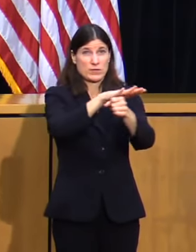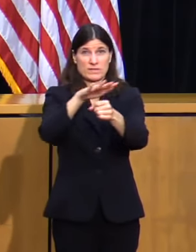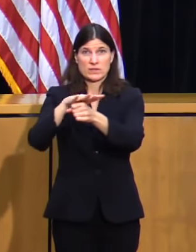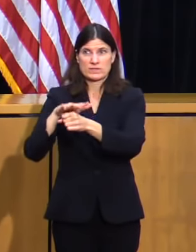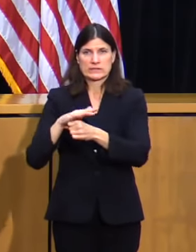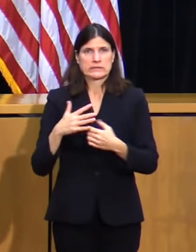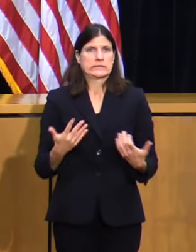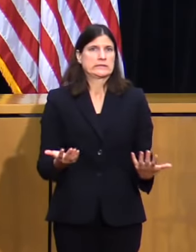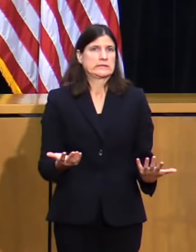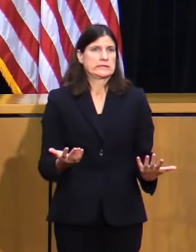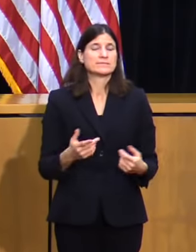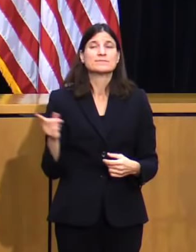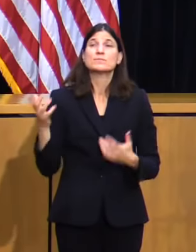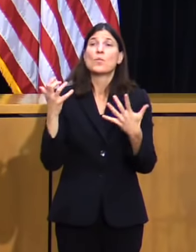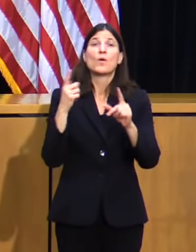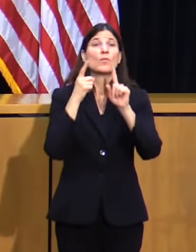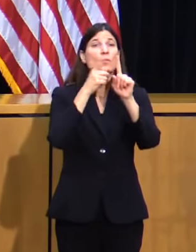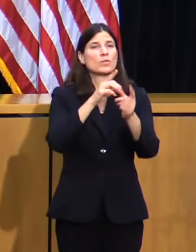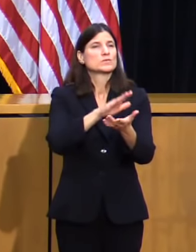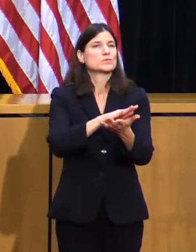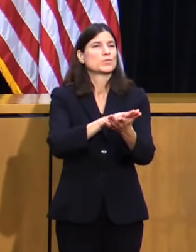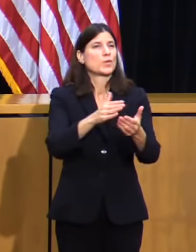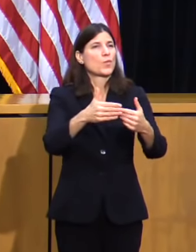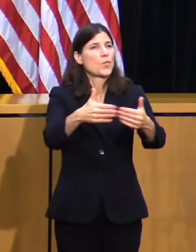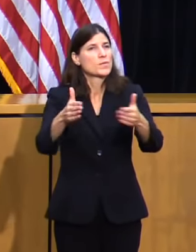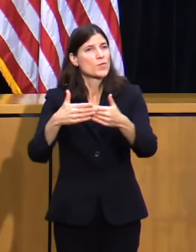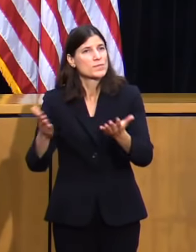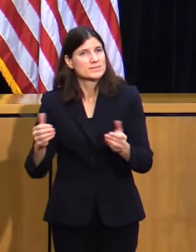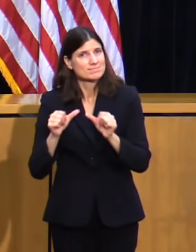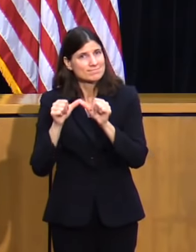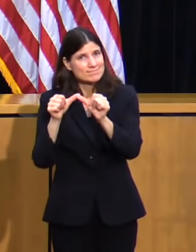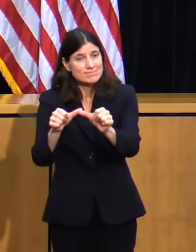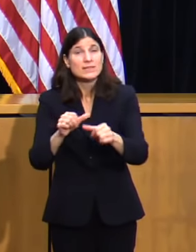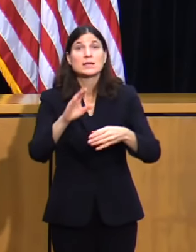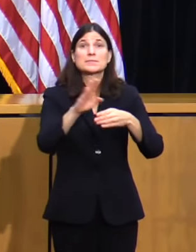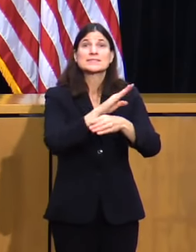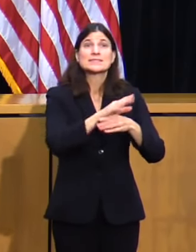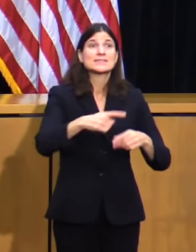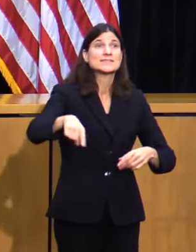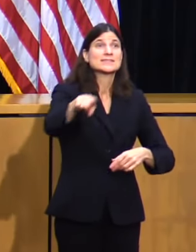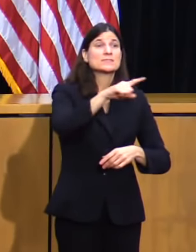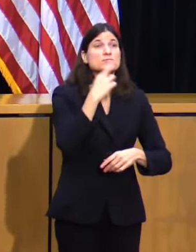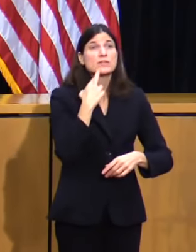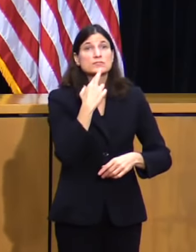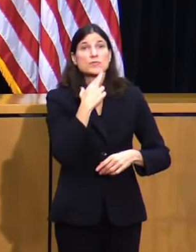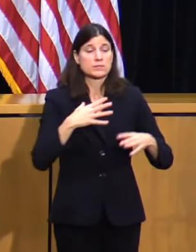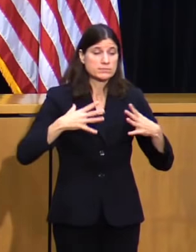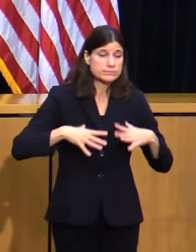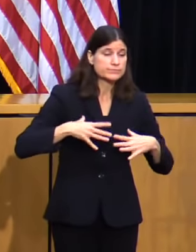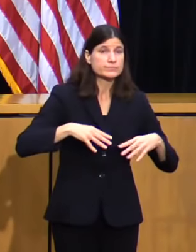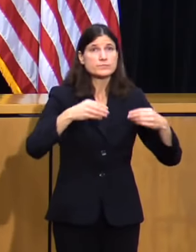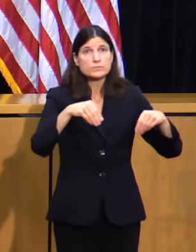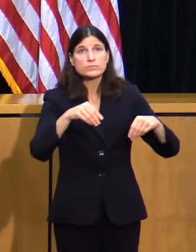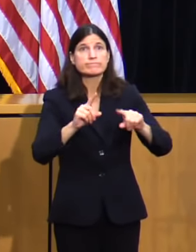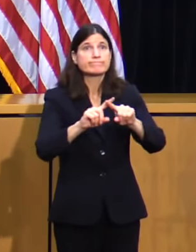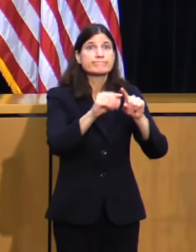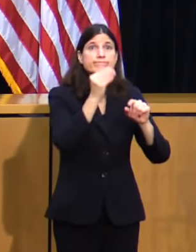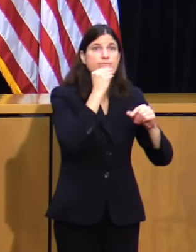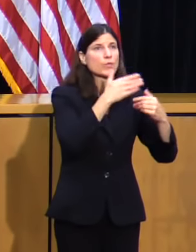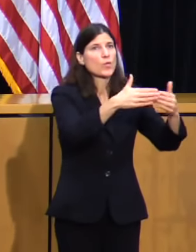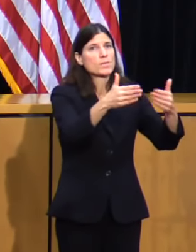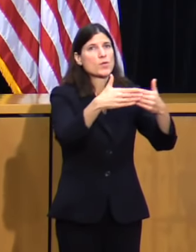businesses operating, especially since at this point there's a ton of data that says that schools and businesses, generally speaking, are